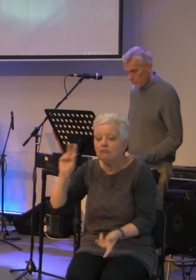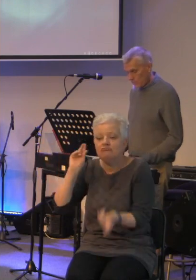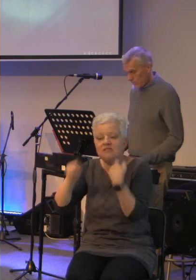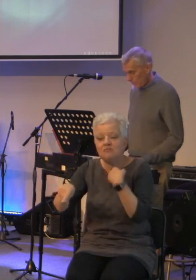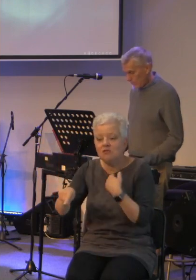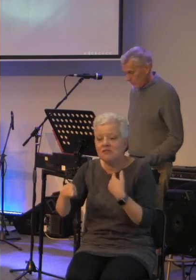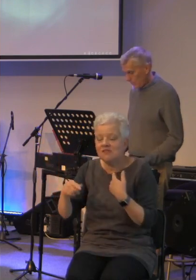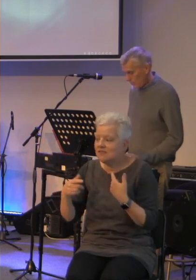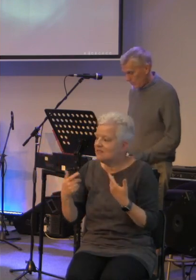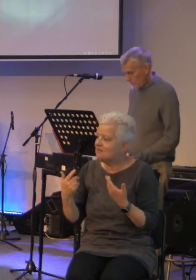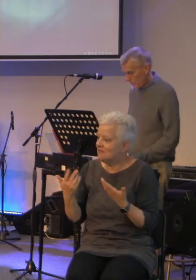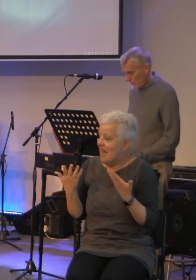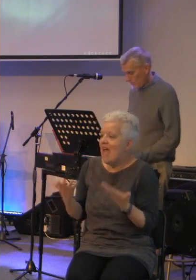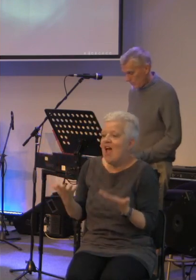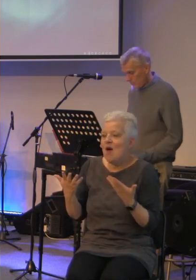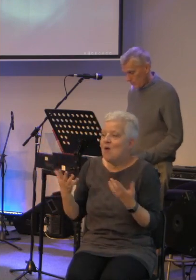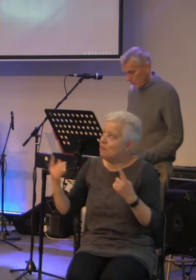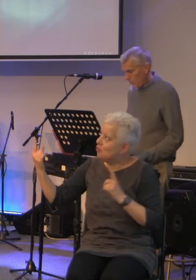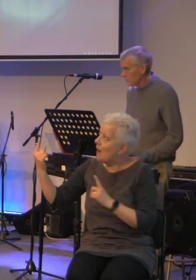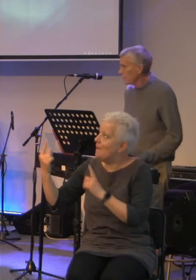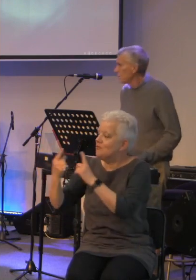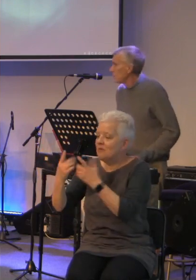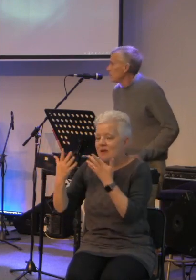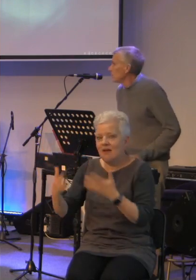response to him, to come to him.